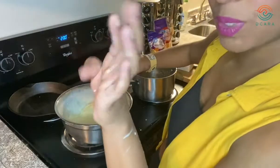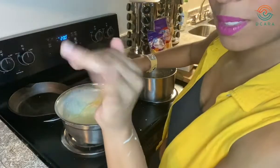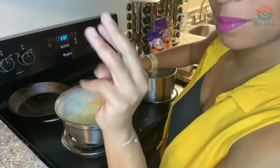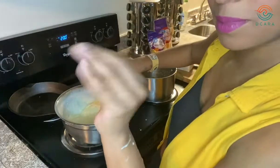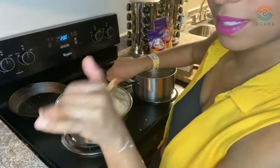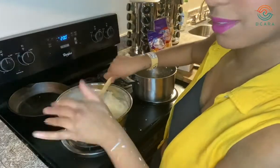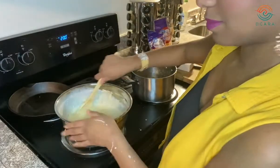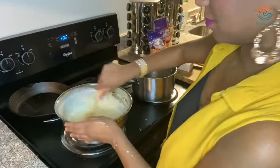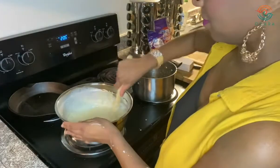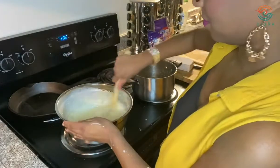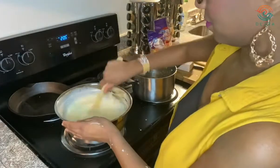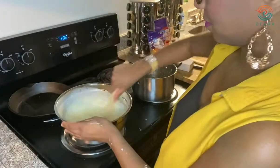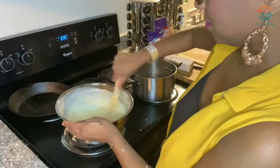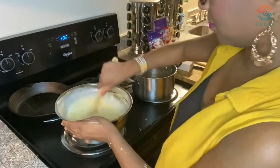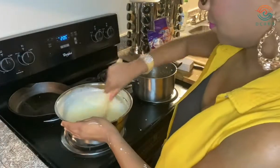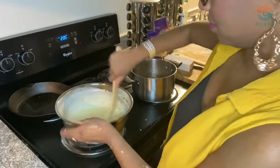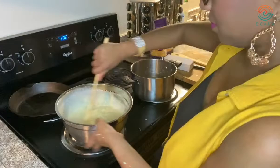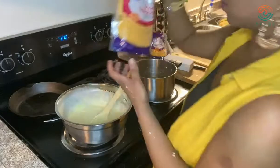And then mix in evenly.